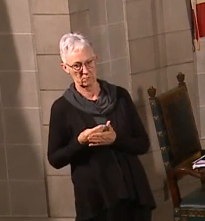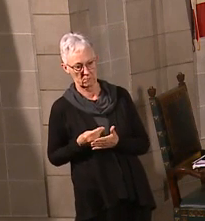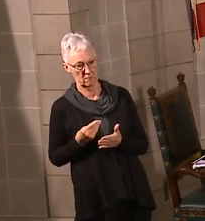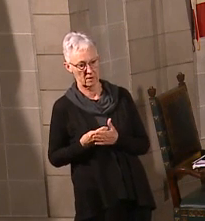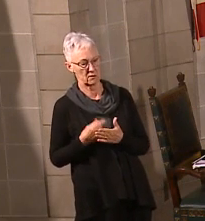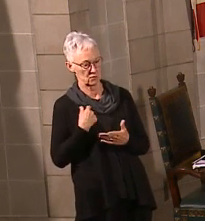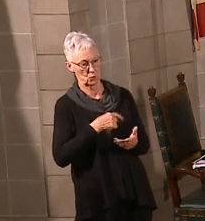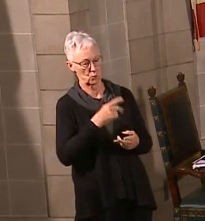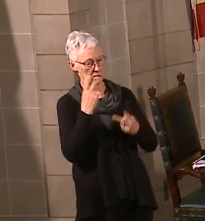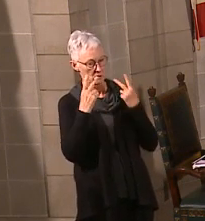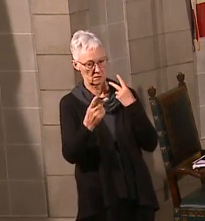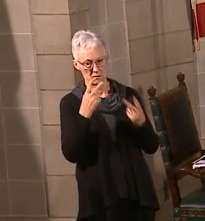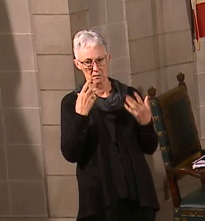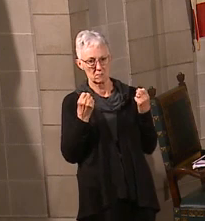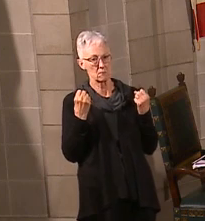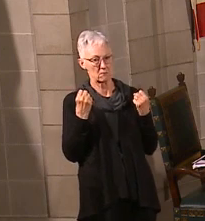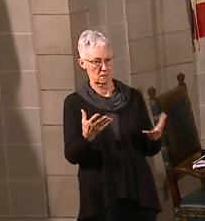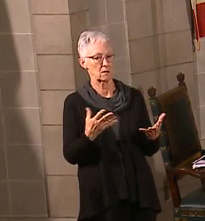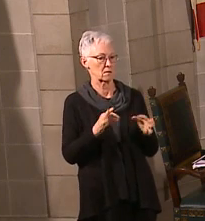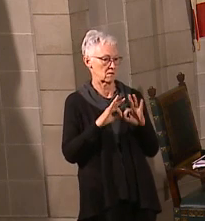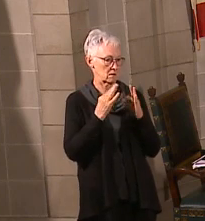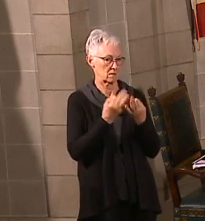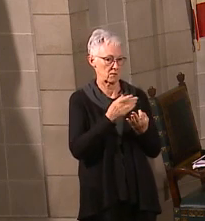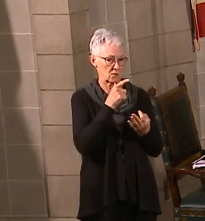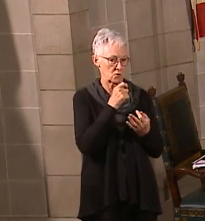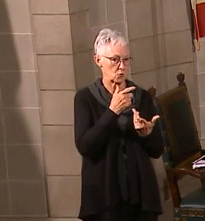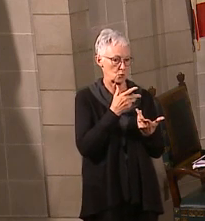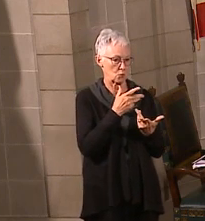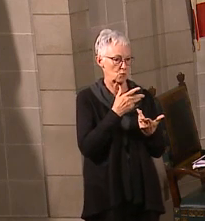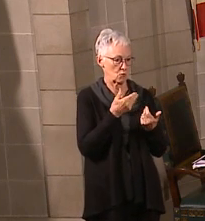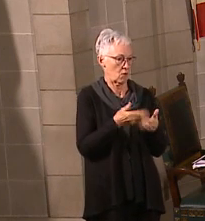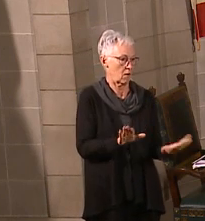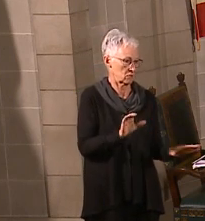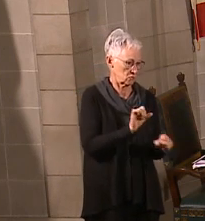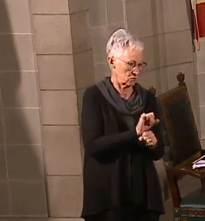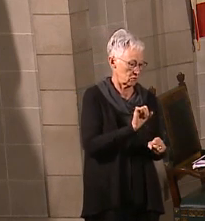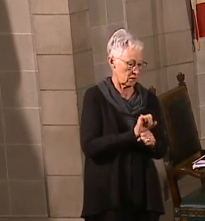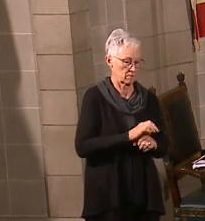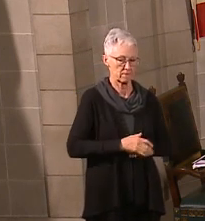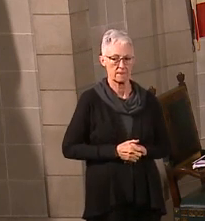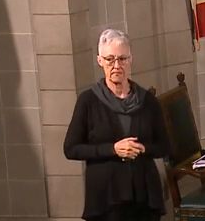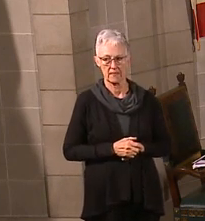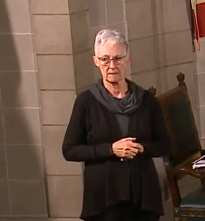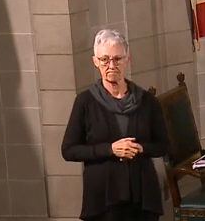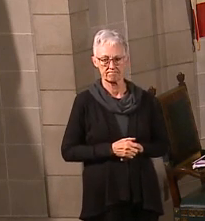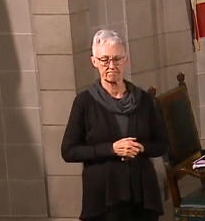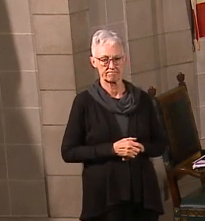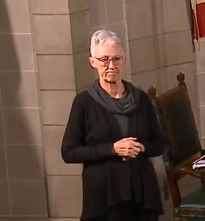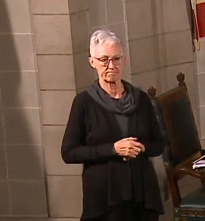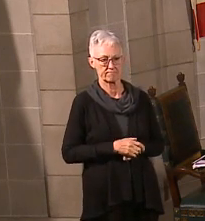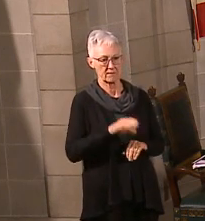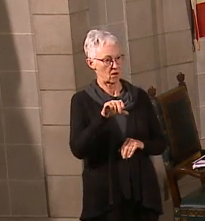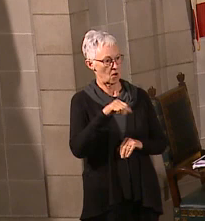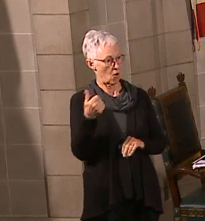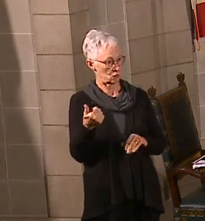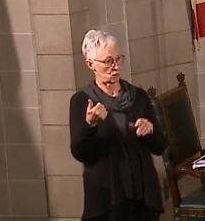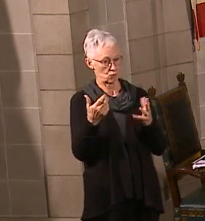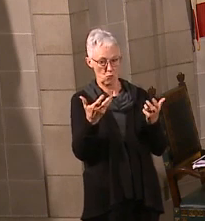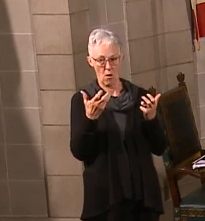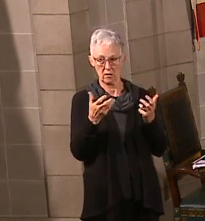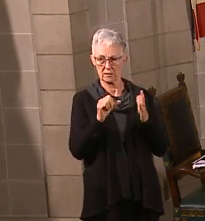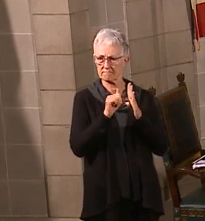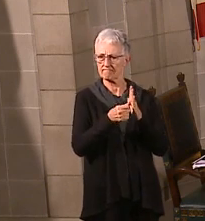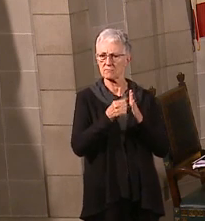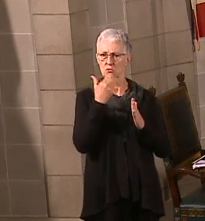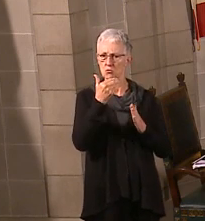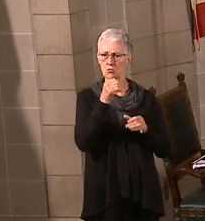and continue to support those families through our Department of Labor. Also, we wanted to highlight some of the good work that other people are doing in the community. We always try to